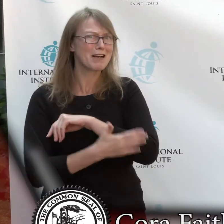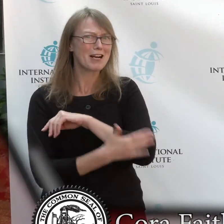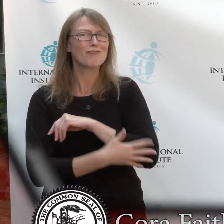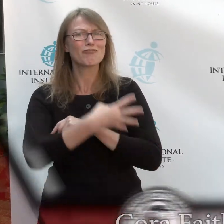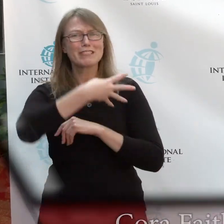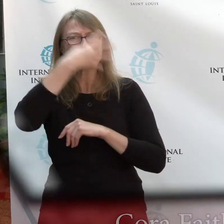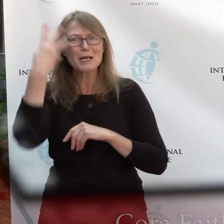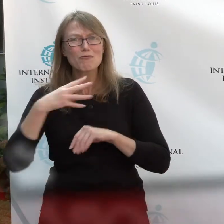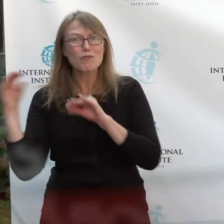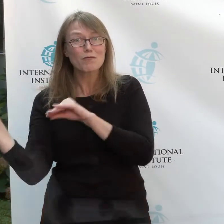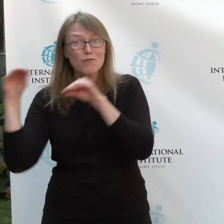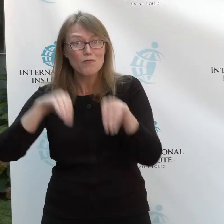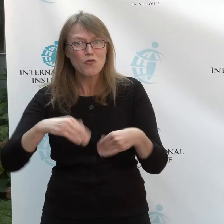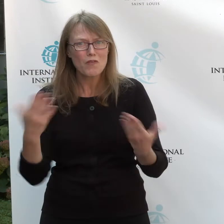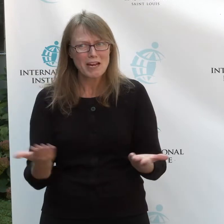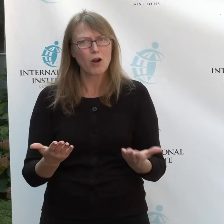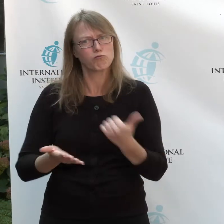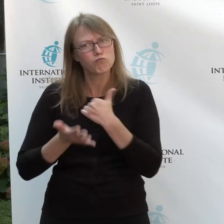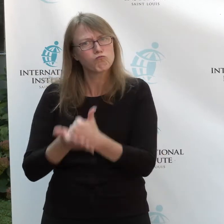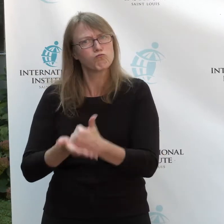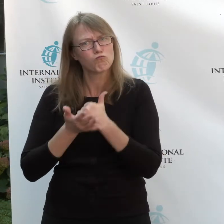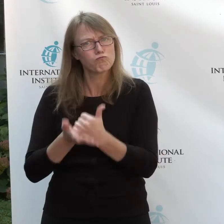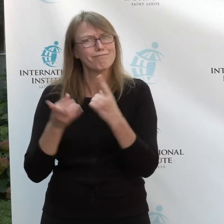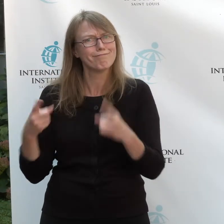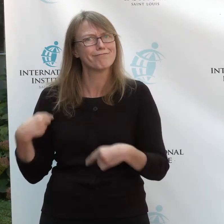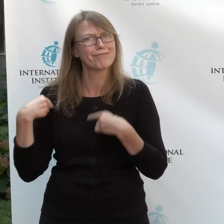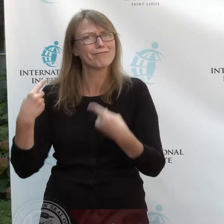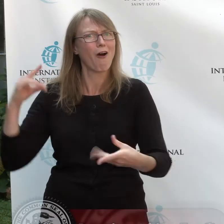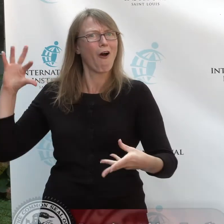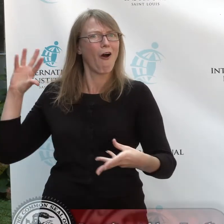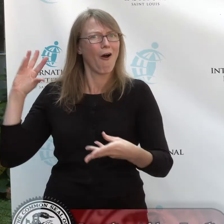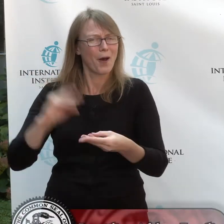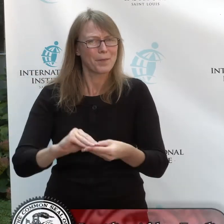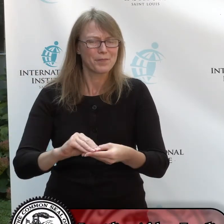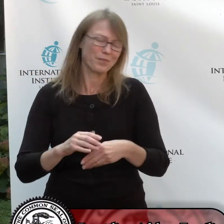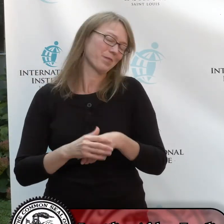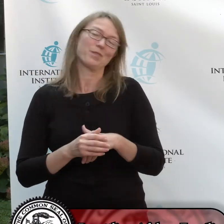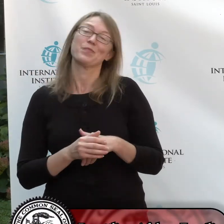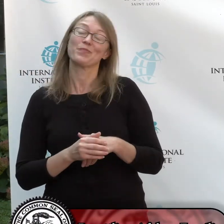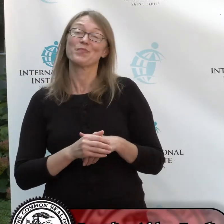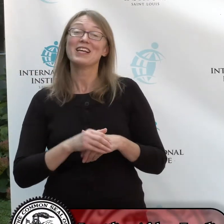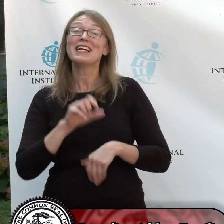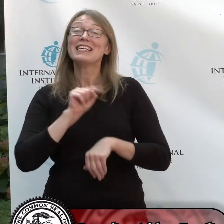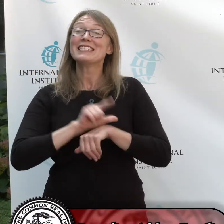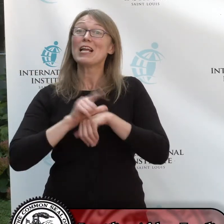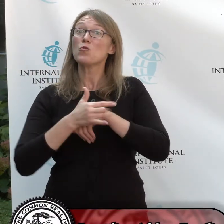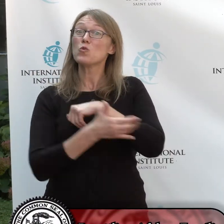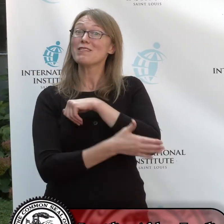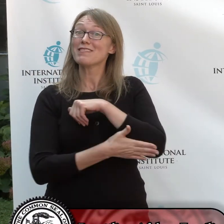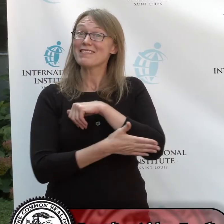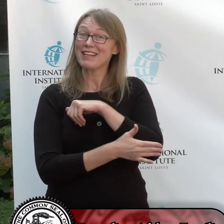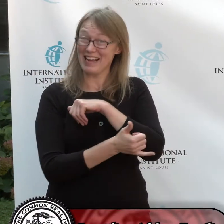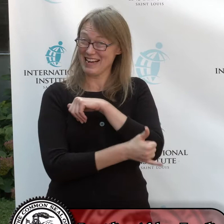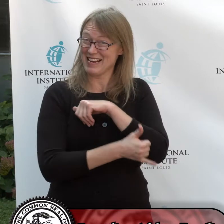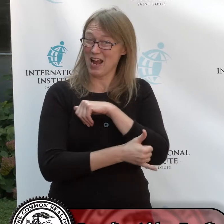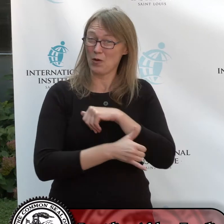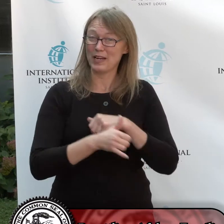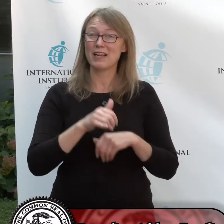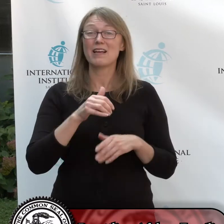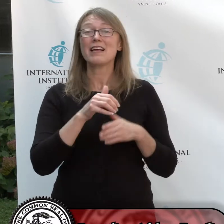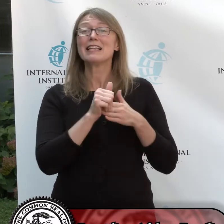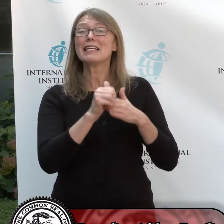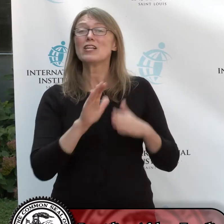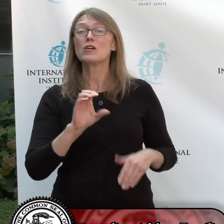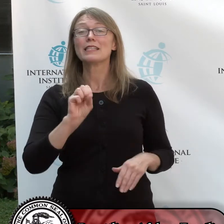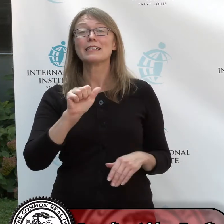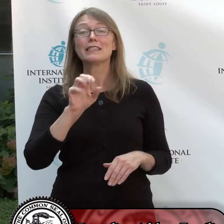and St. Louis County leaders heard our community's call to help these Afghan citizens, and we're proud that we are being considered